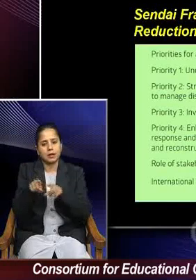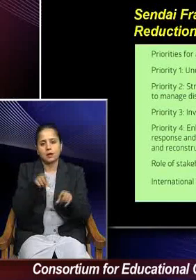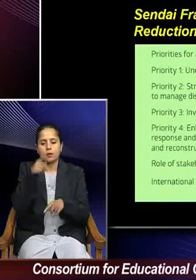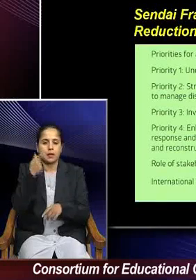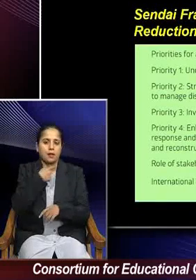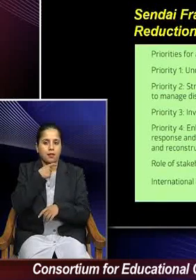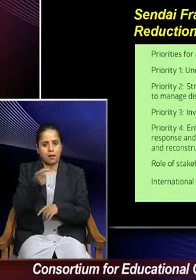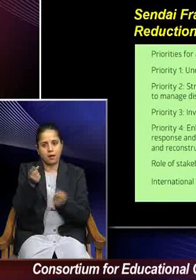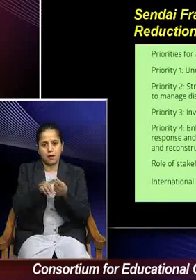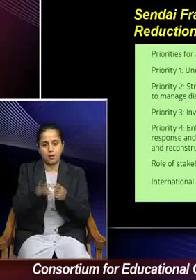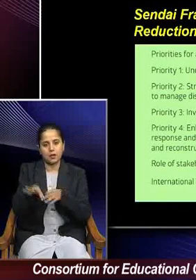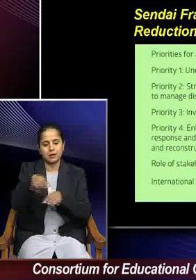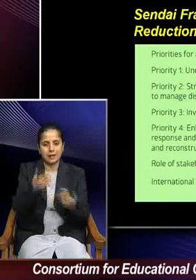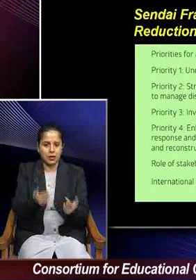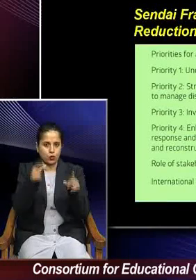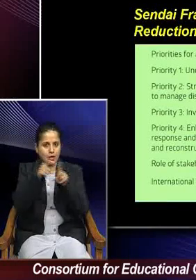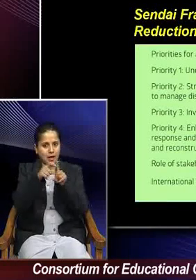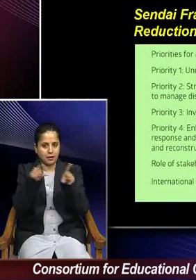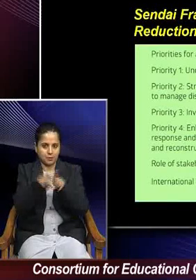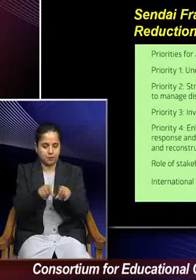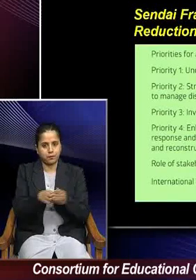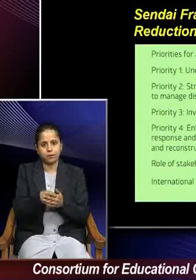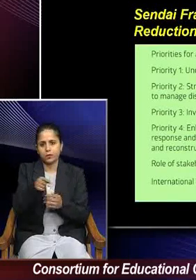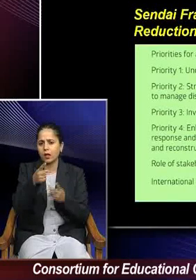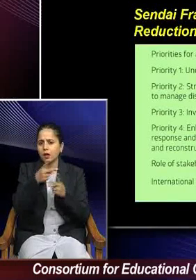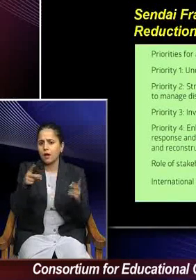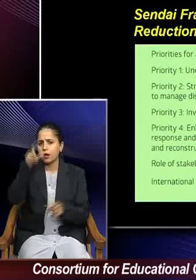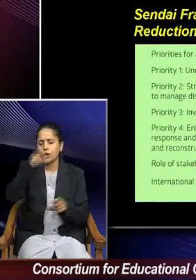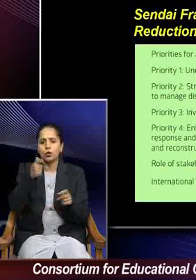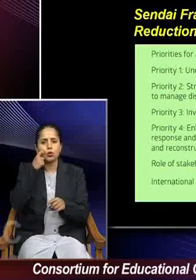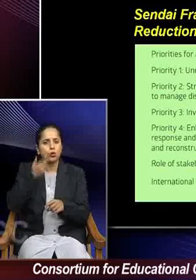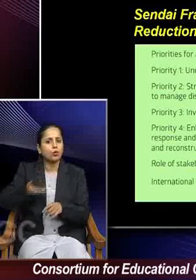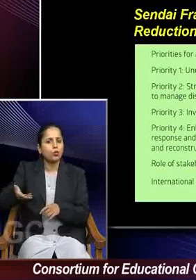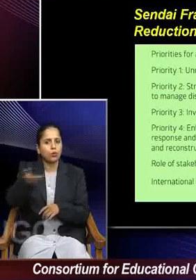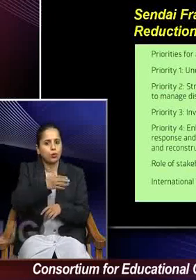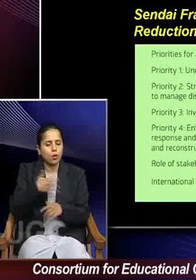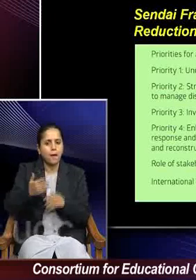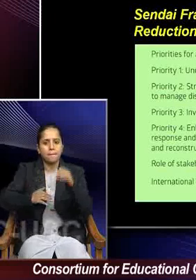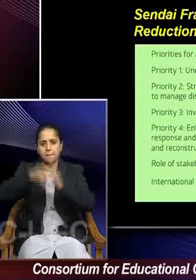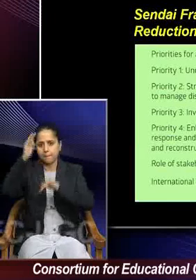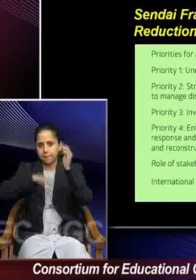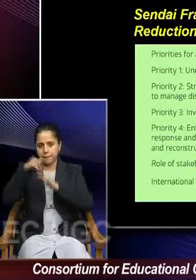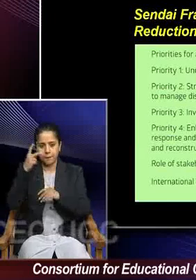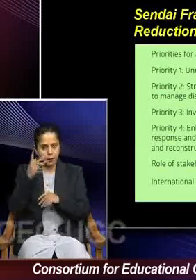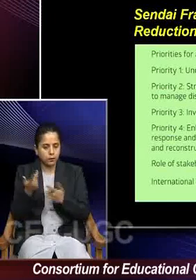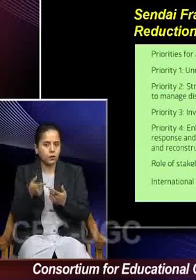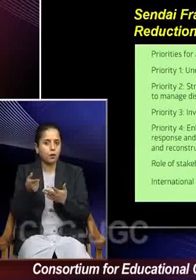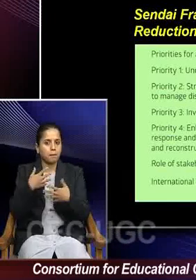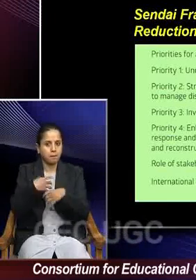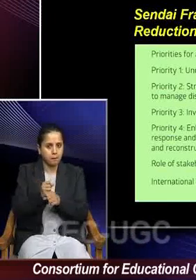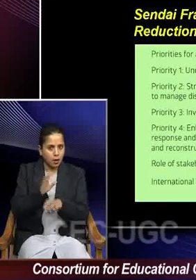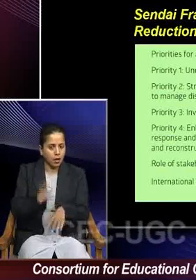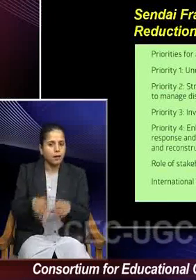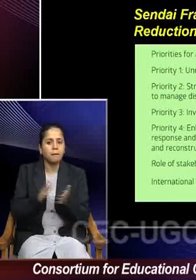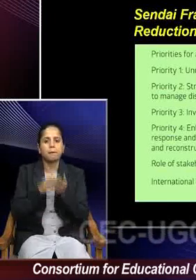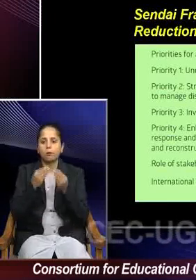of, for example, city like Delhi, and if you look at different human settlements, various sort of buildings, their construction, their